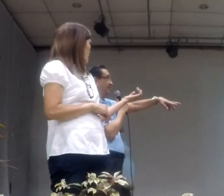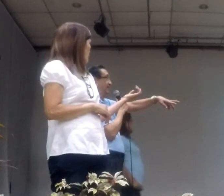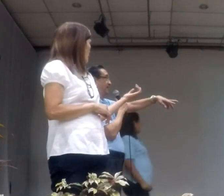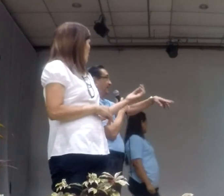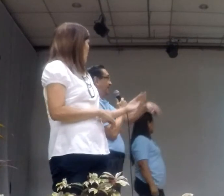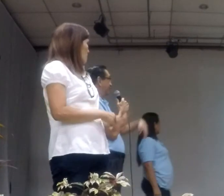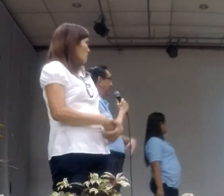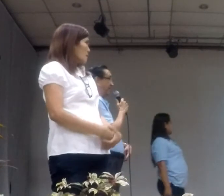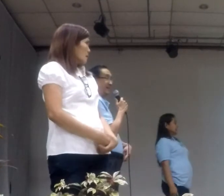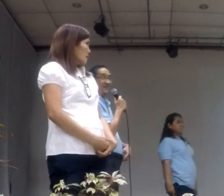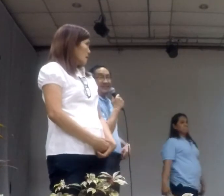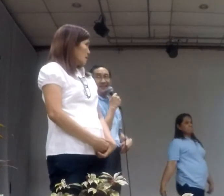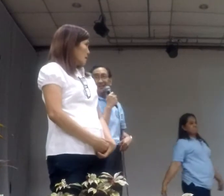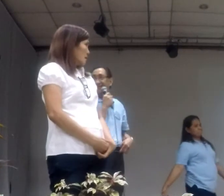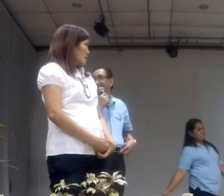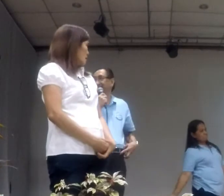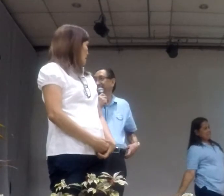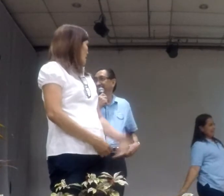ha?